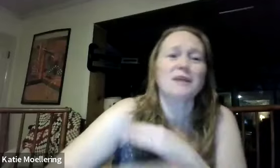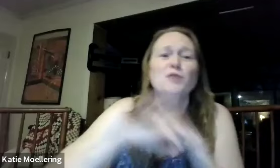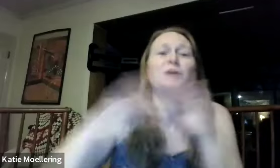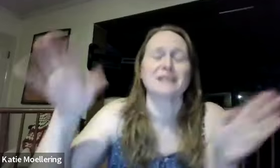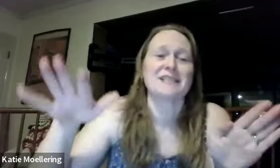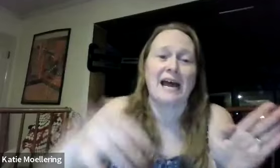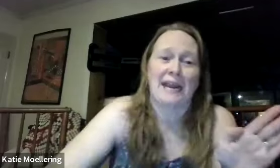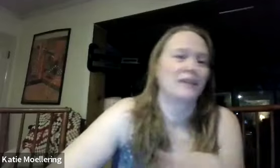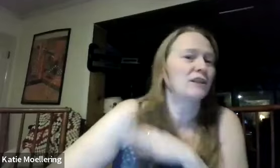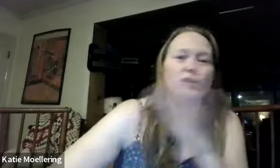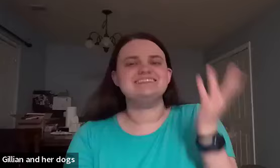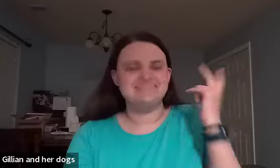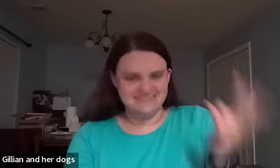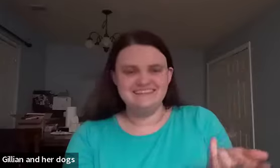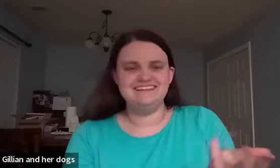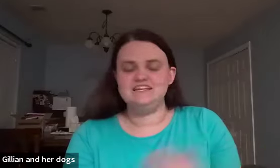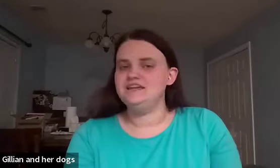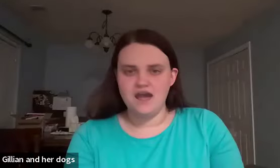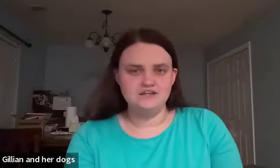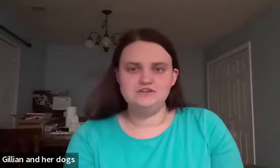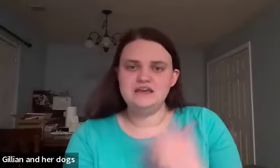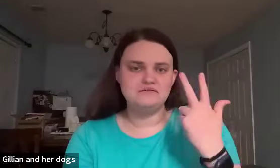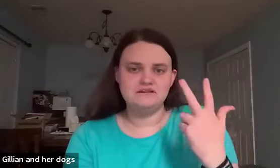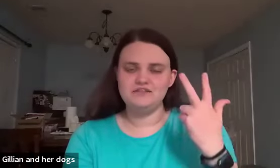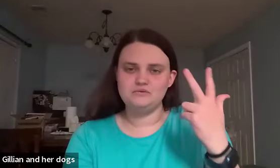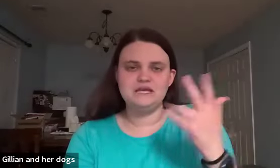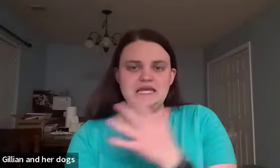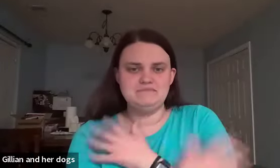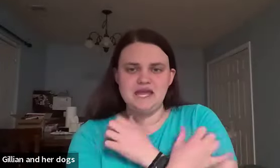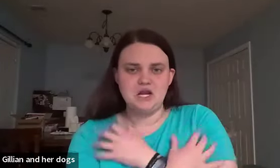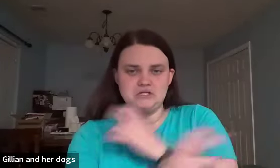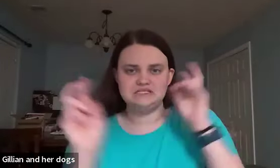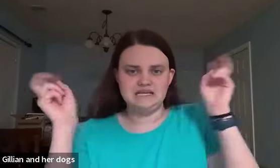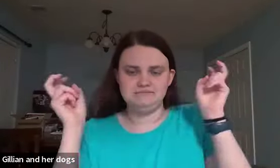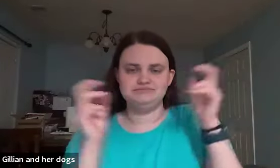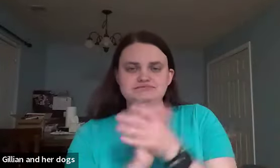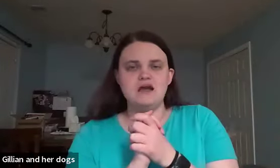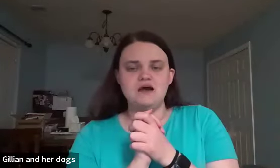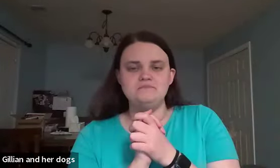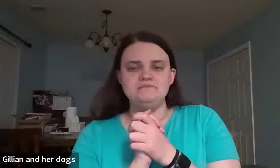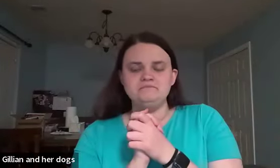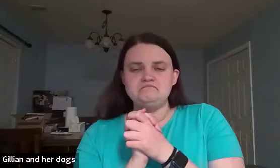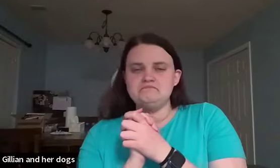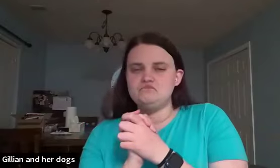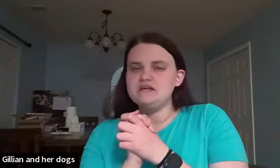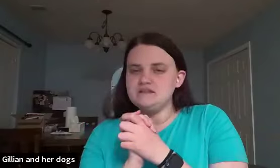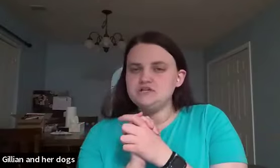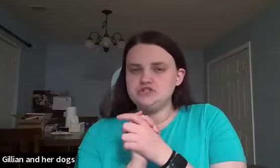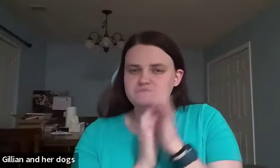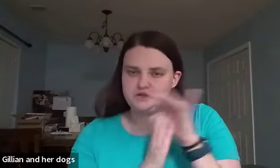you could Yes. easily sign, you Yes. wouldn't. Yeah, you can't like three bears. Like, um, really, you should